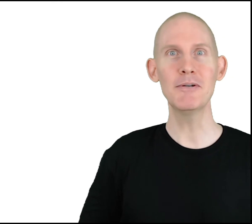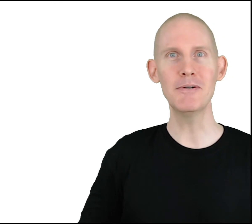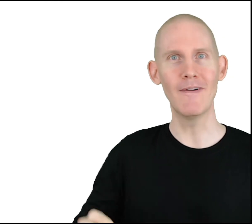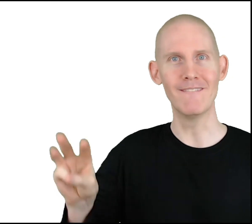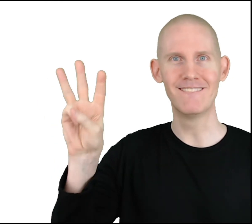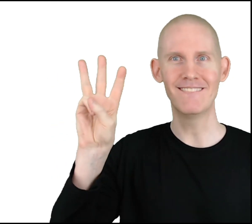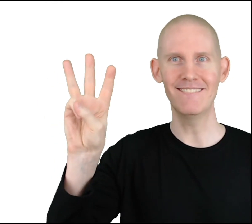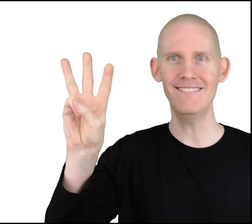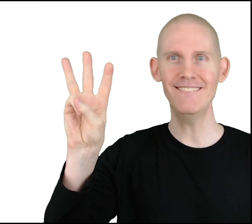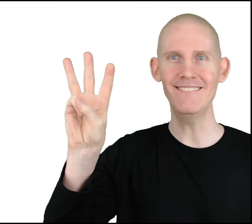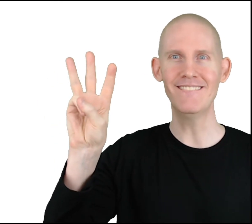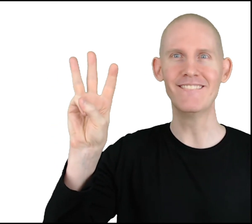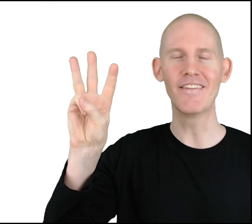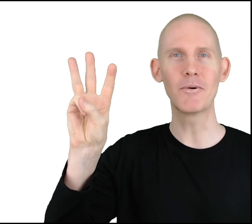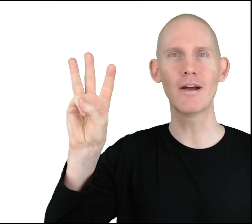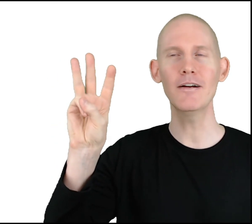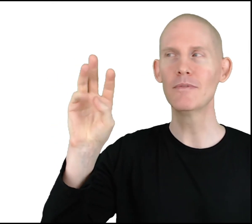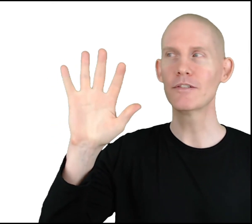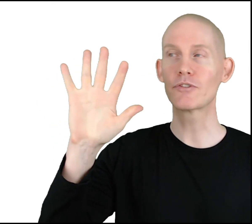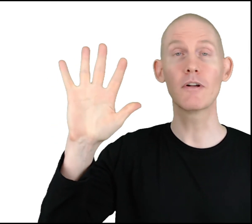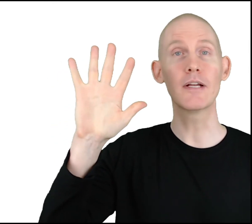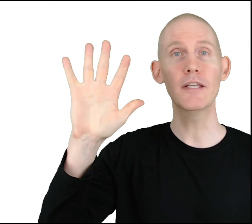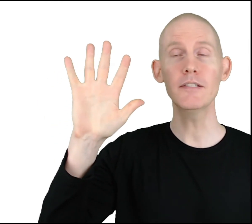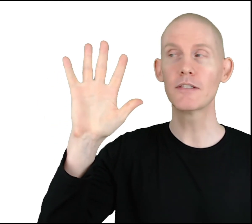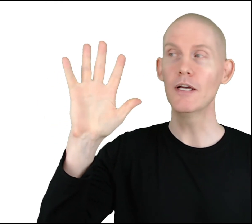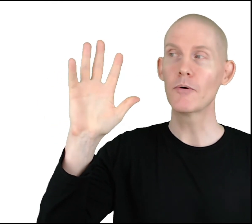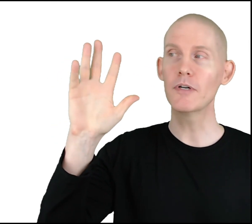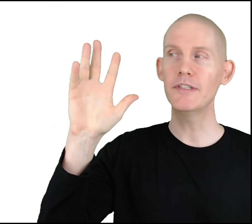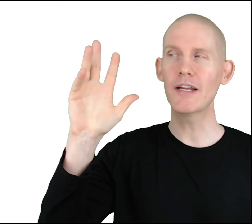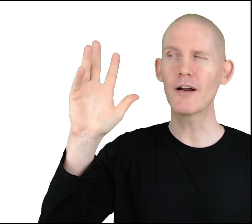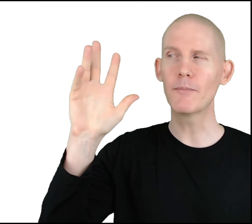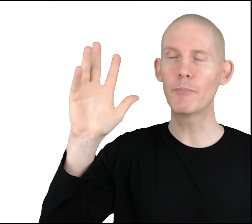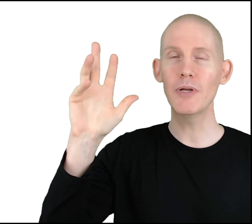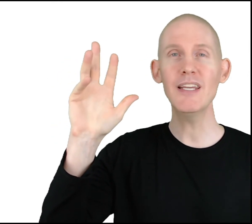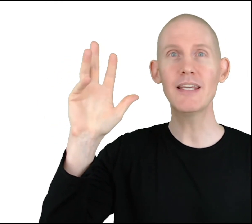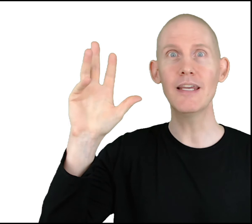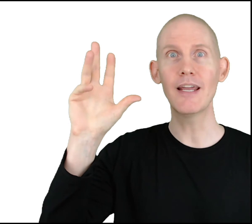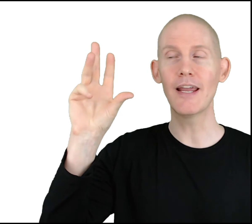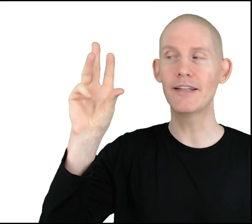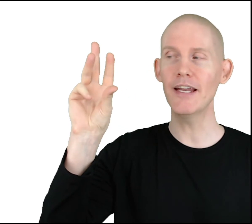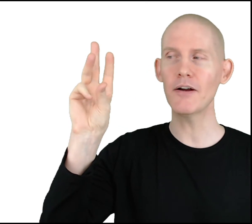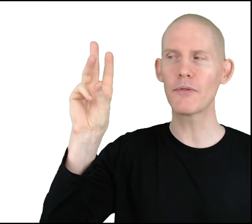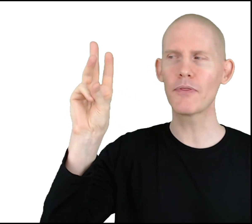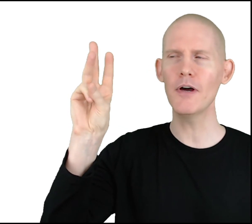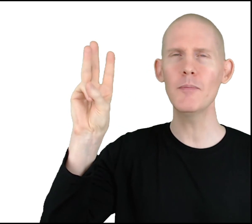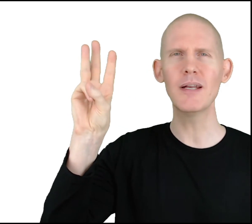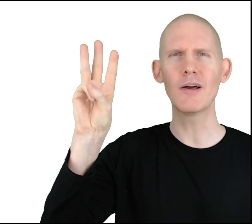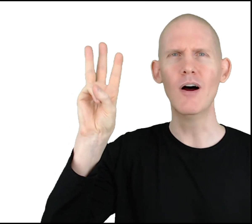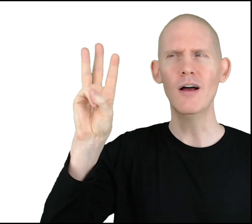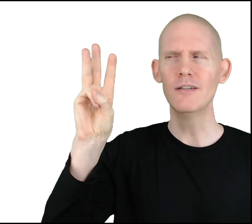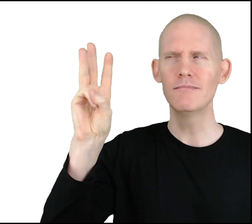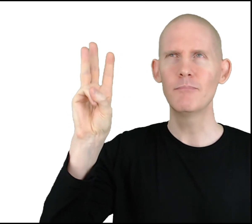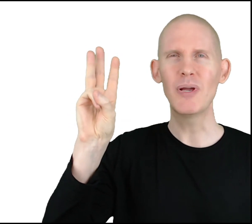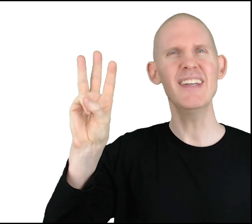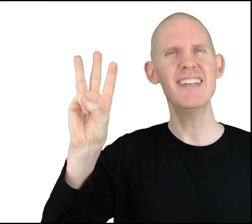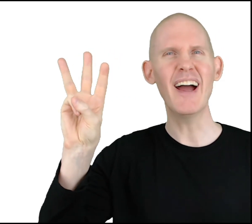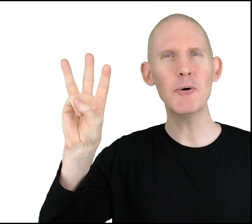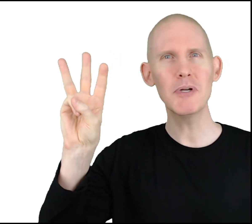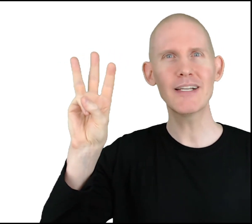W. There we are. Start like this. We're going to take our pinky and take our thumb and pin down, I guess,